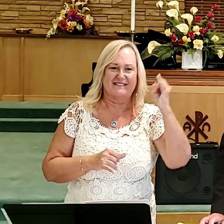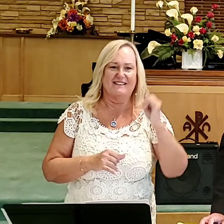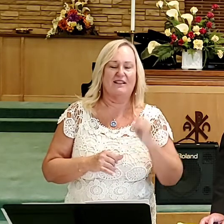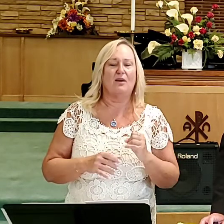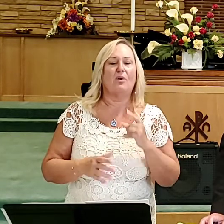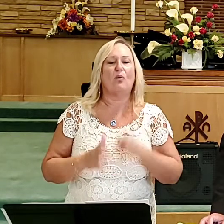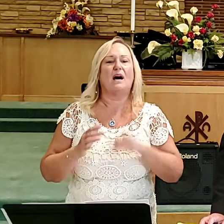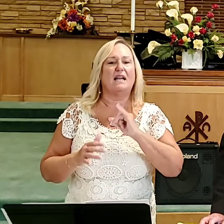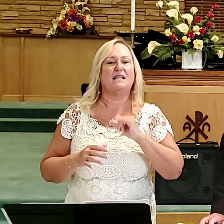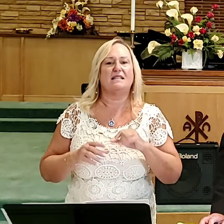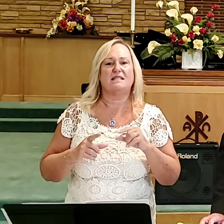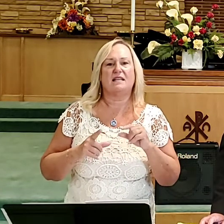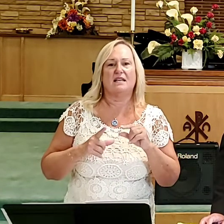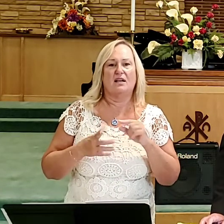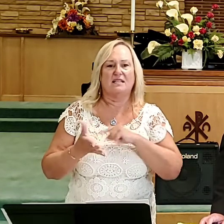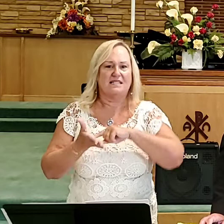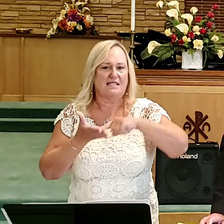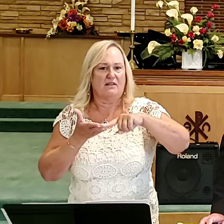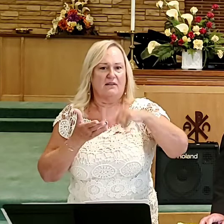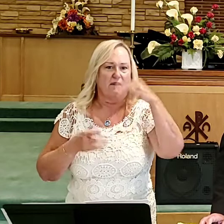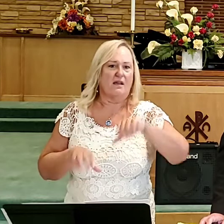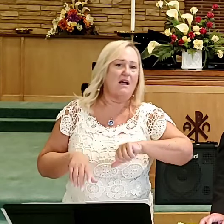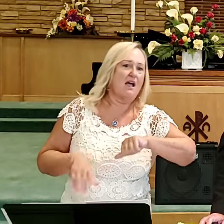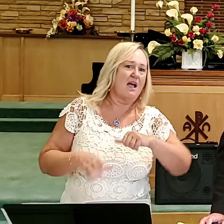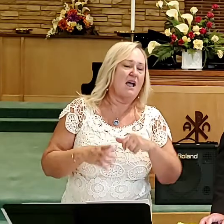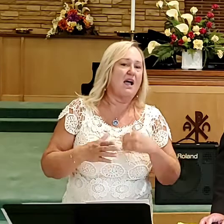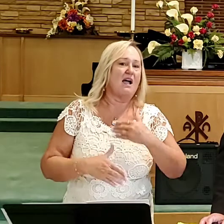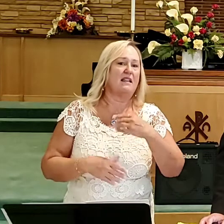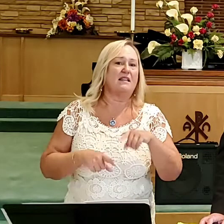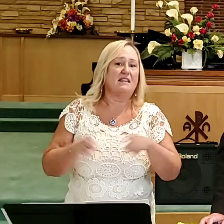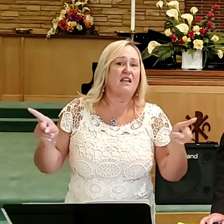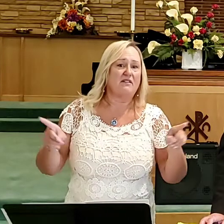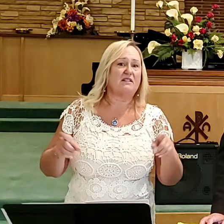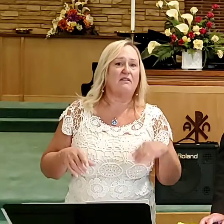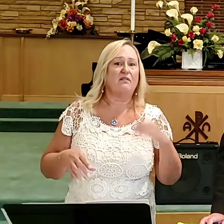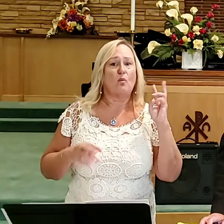What is a phrase for the opposite of a worse?